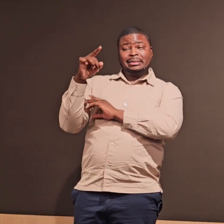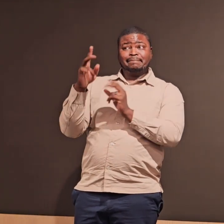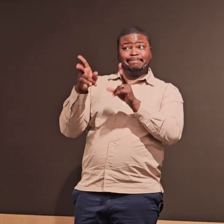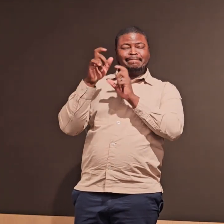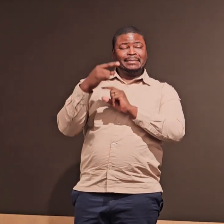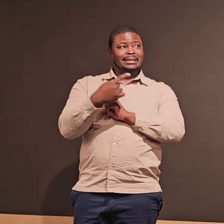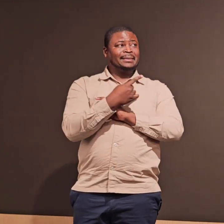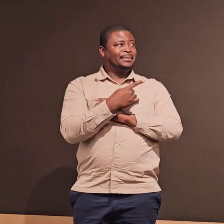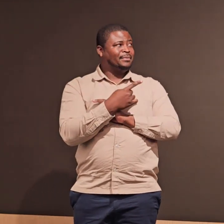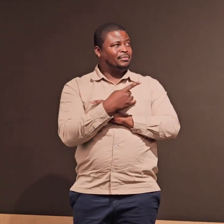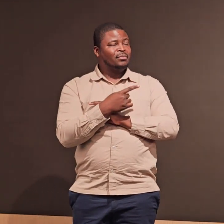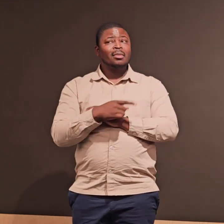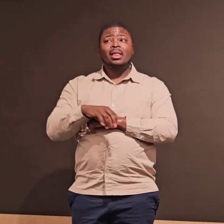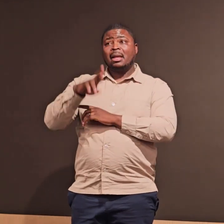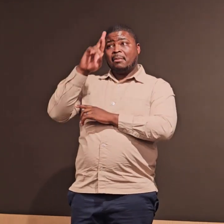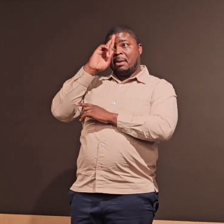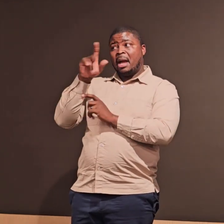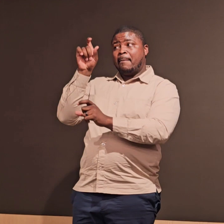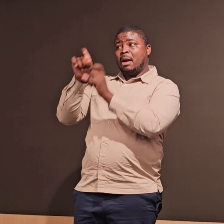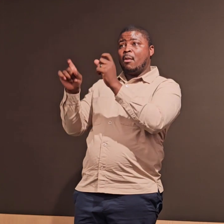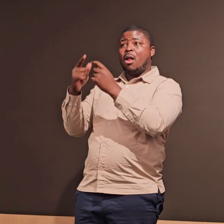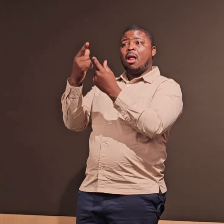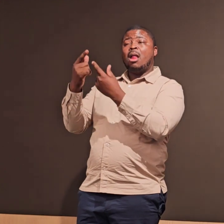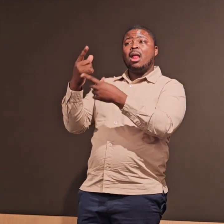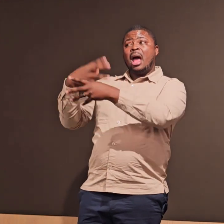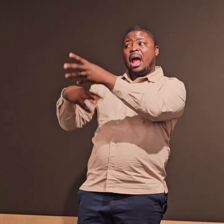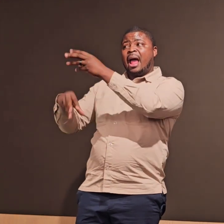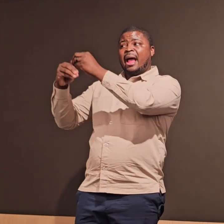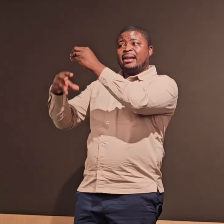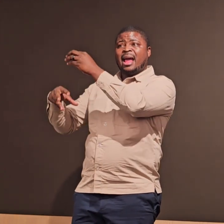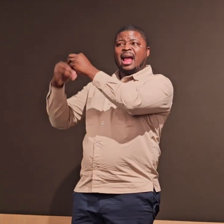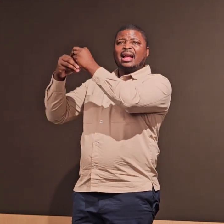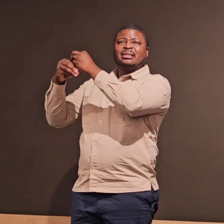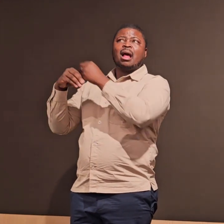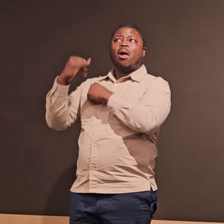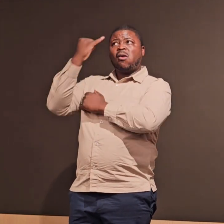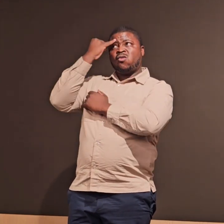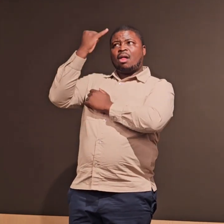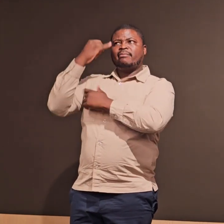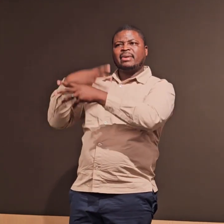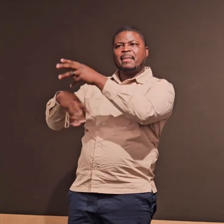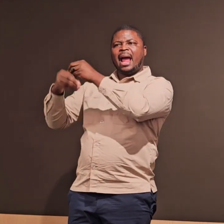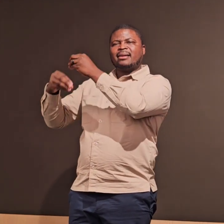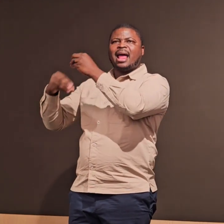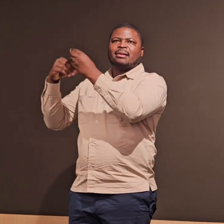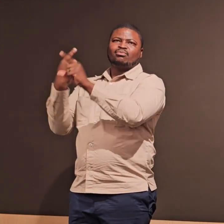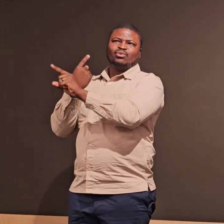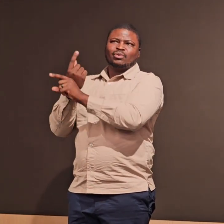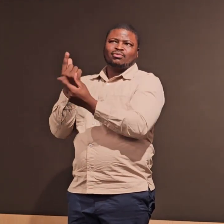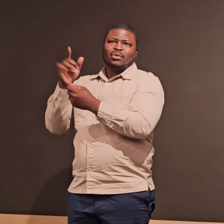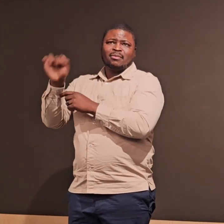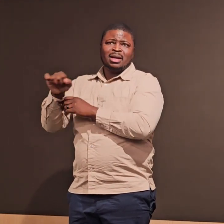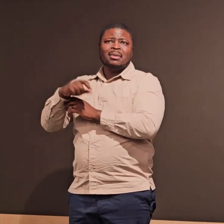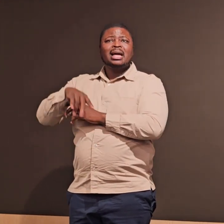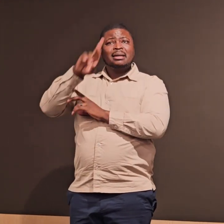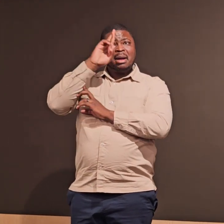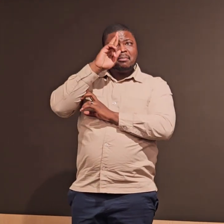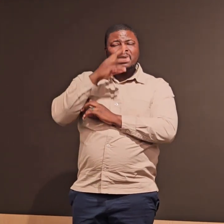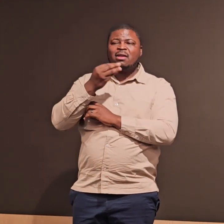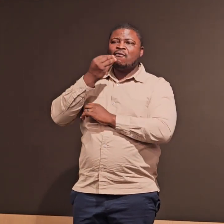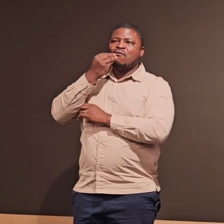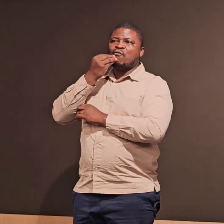people add these figures. They should not be added, because the household food insecurity access